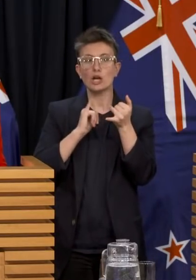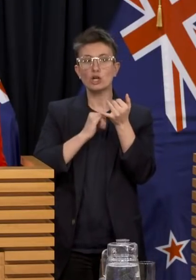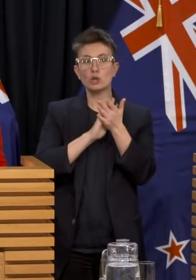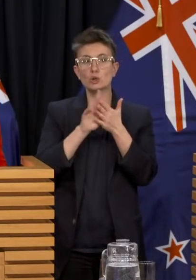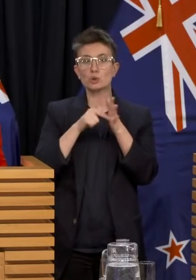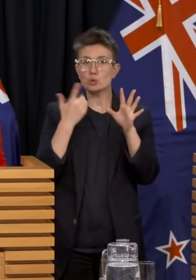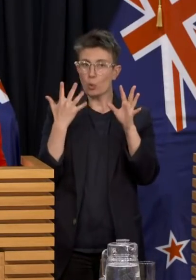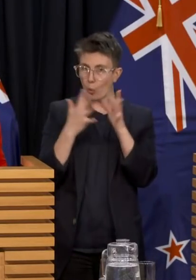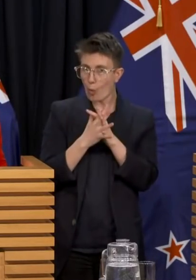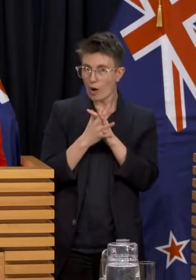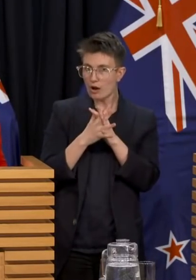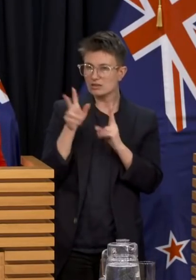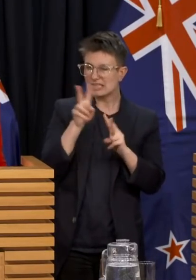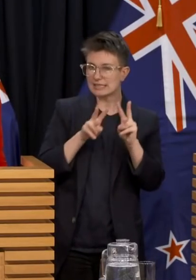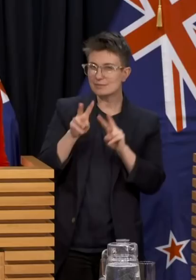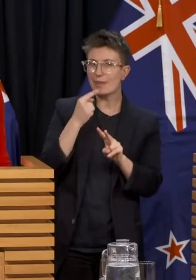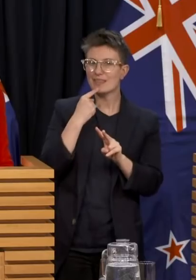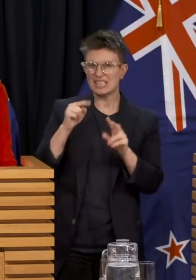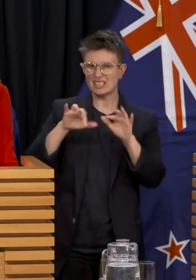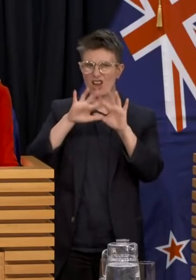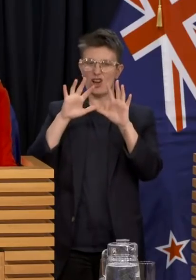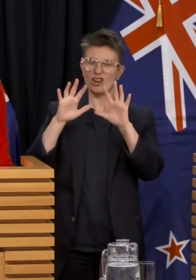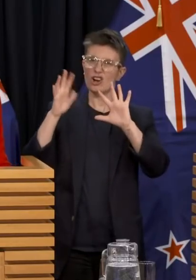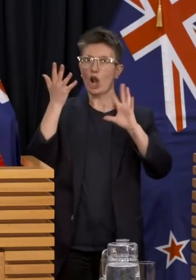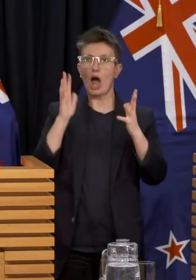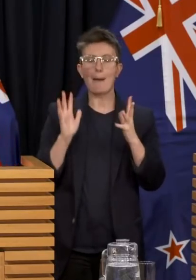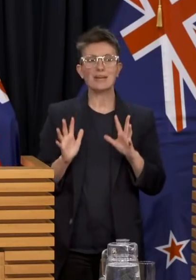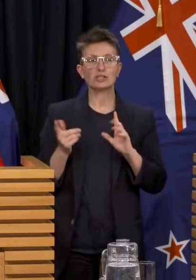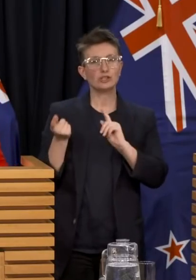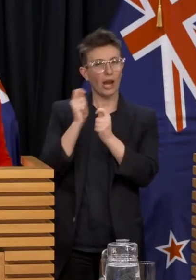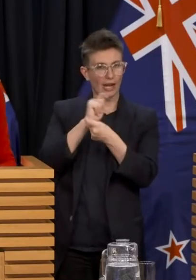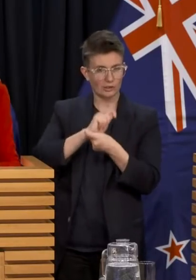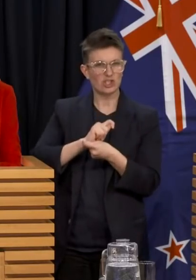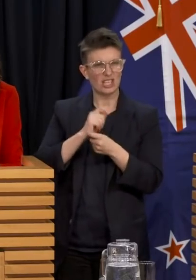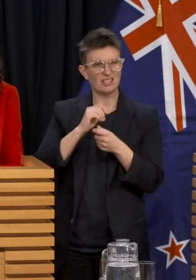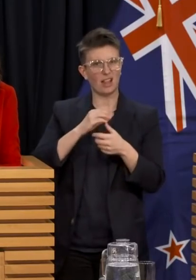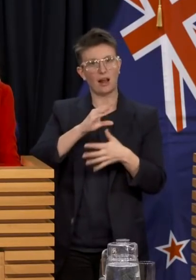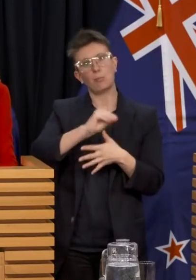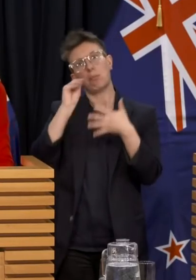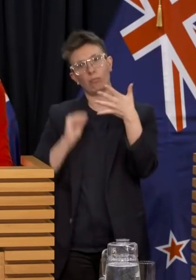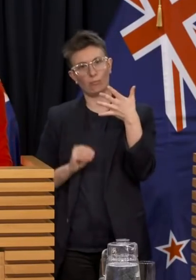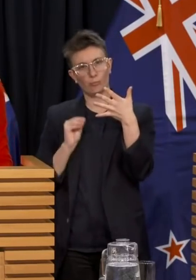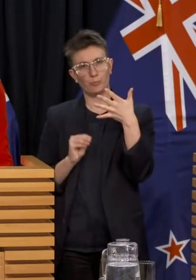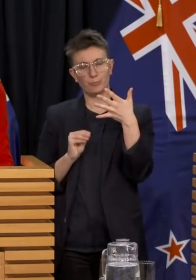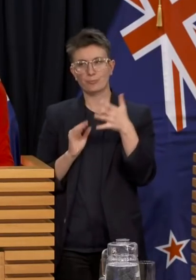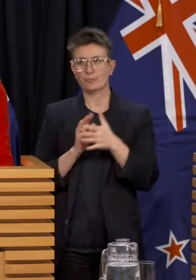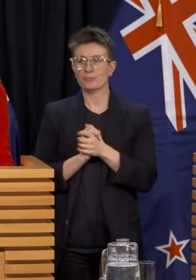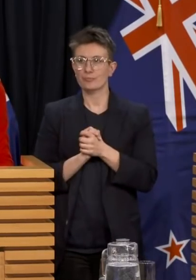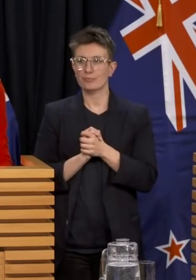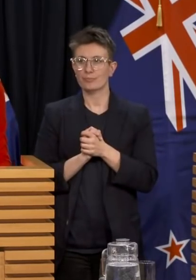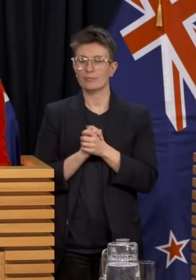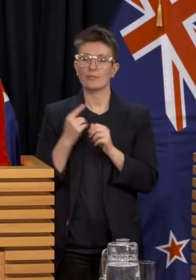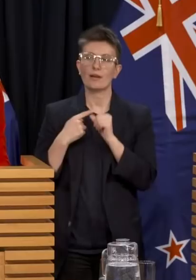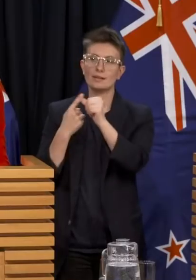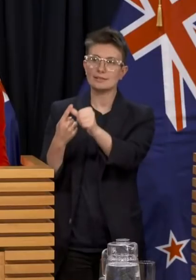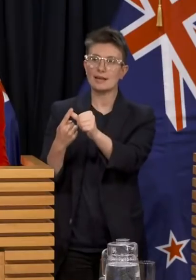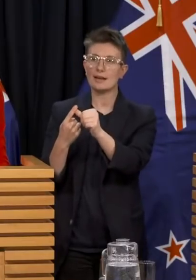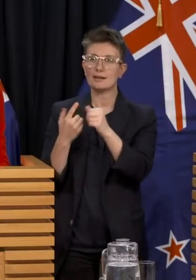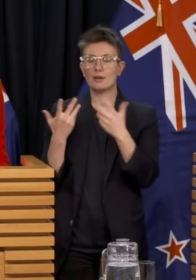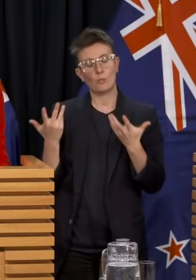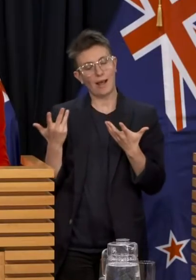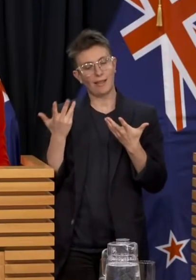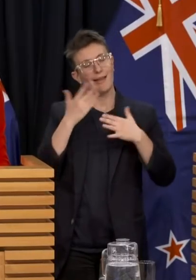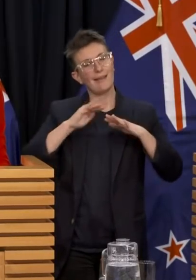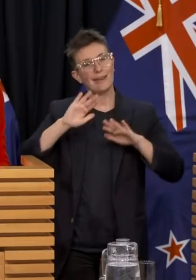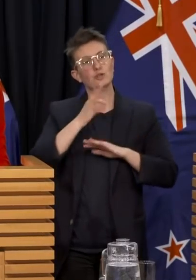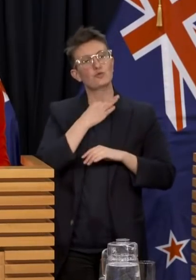approach? Now, I don't think anyone will be surprised to see in a national risk assessment issues like sea